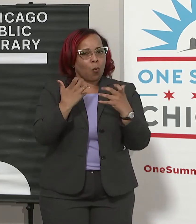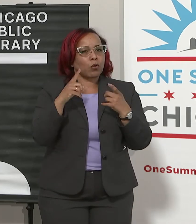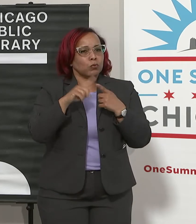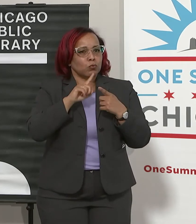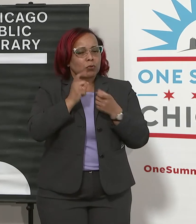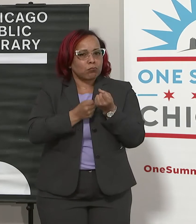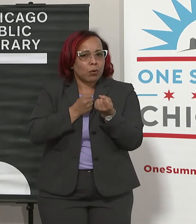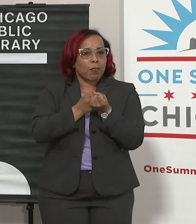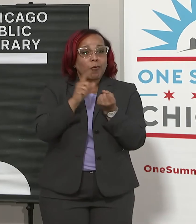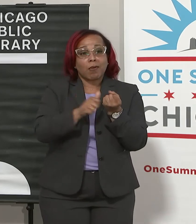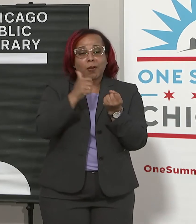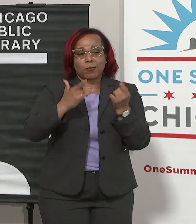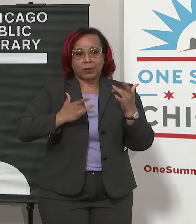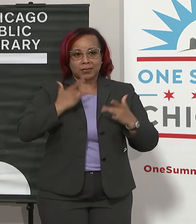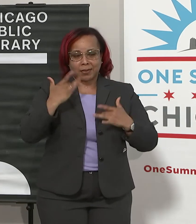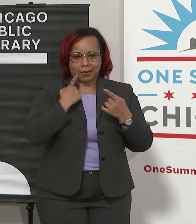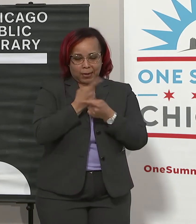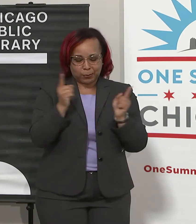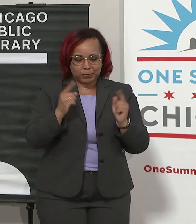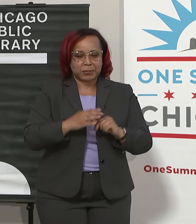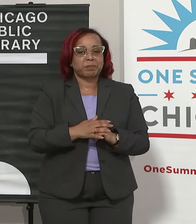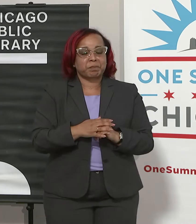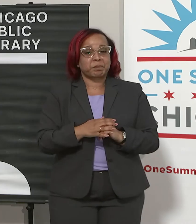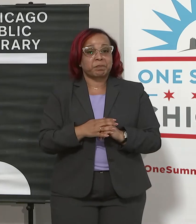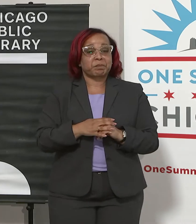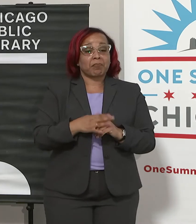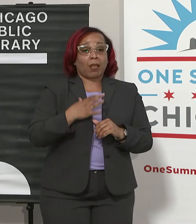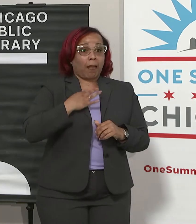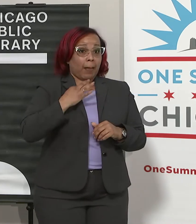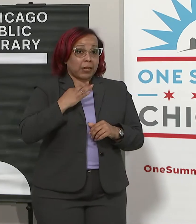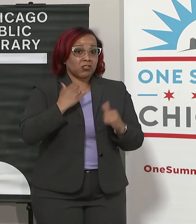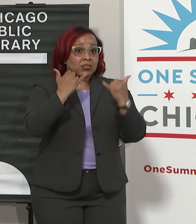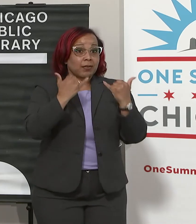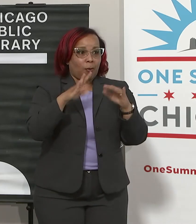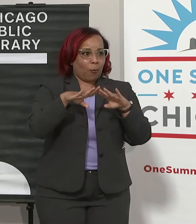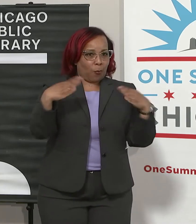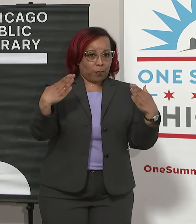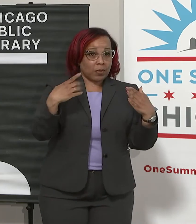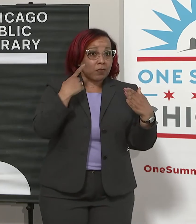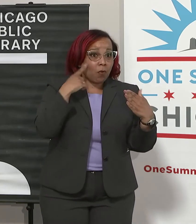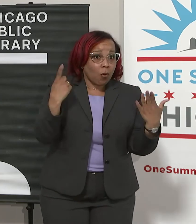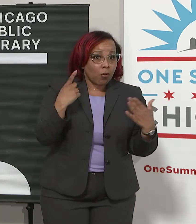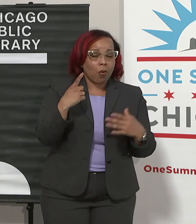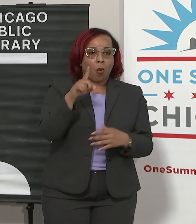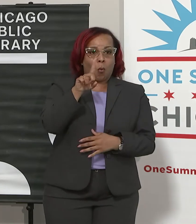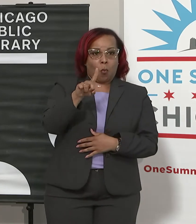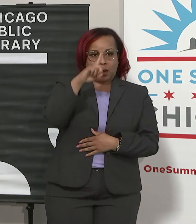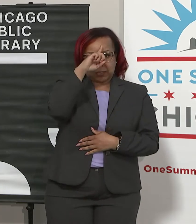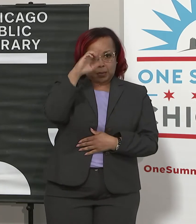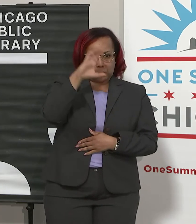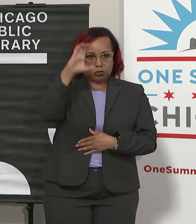to promote another exciting announcement. Applications are now open for One Summer